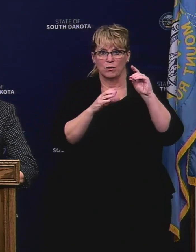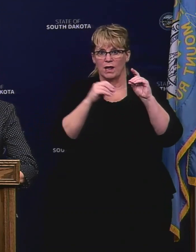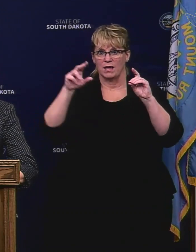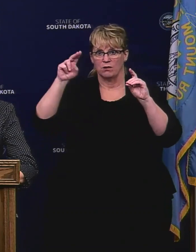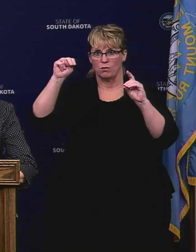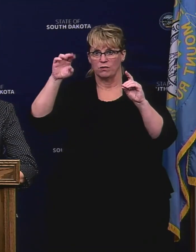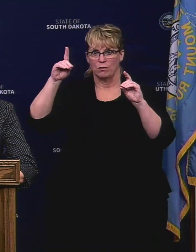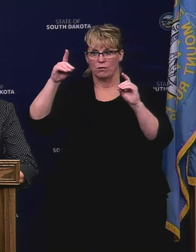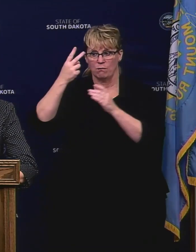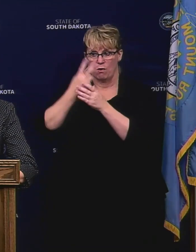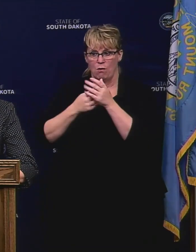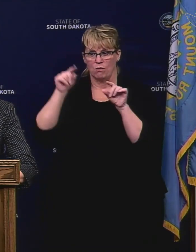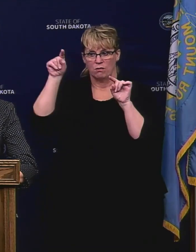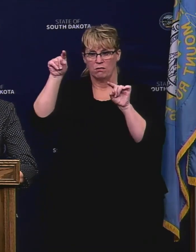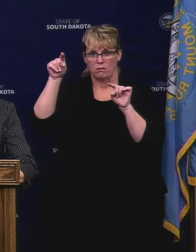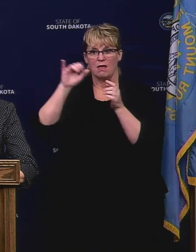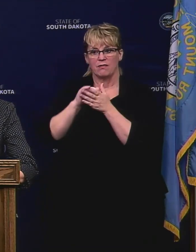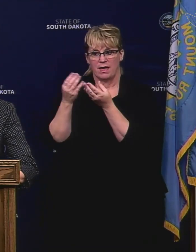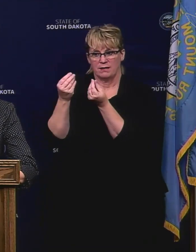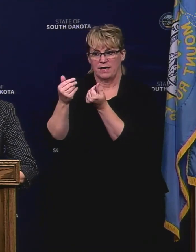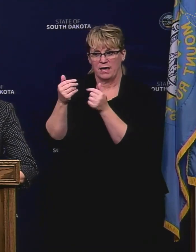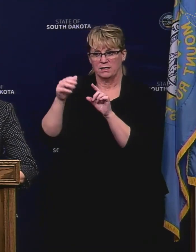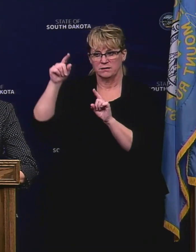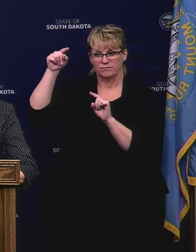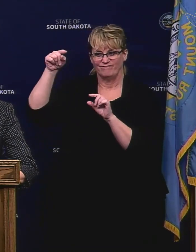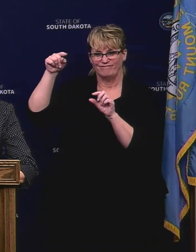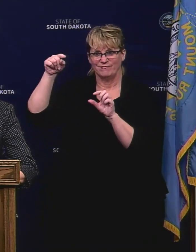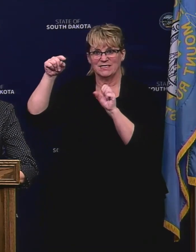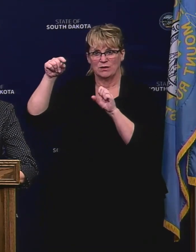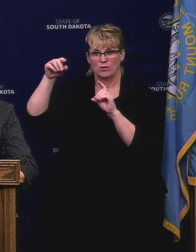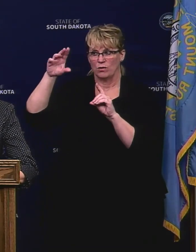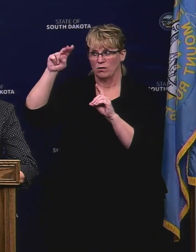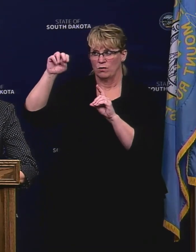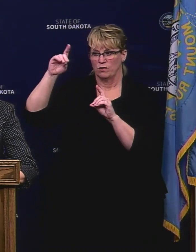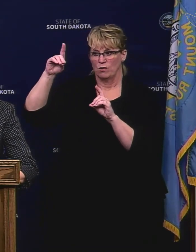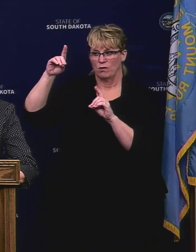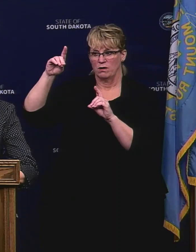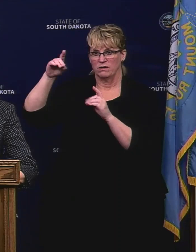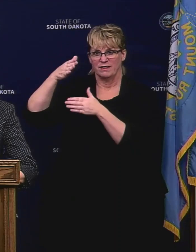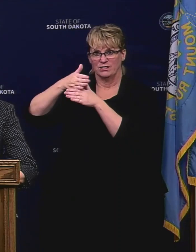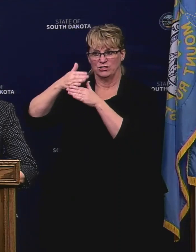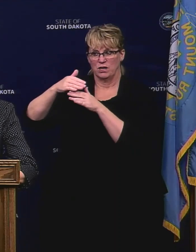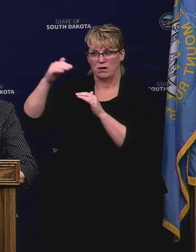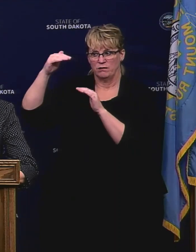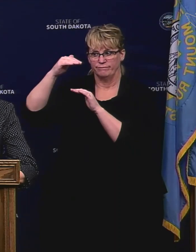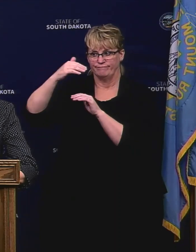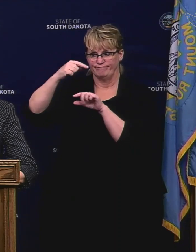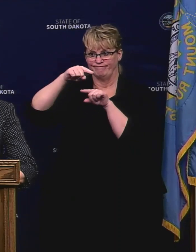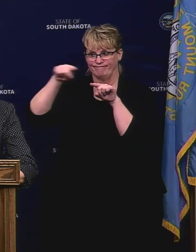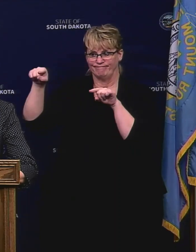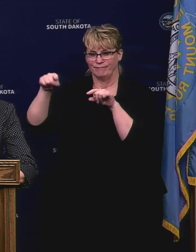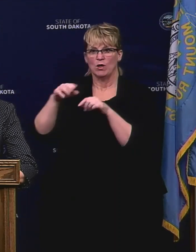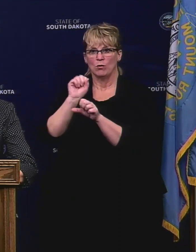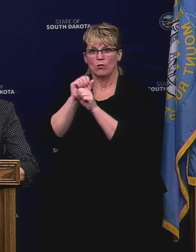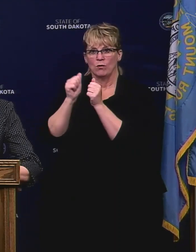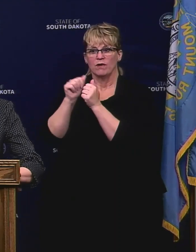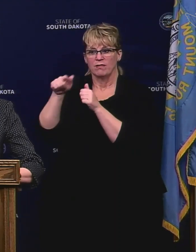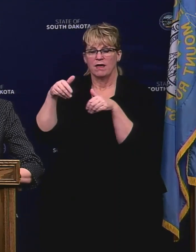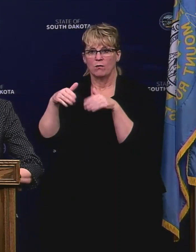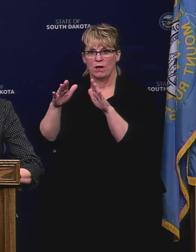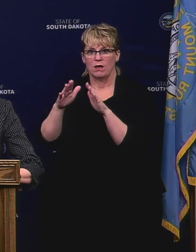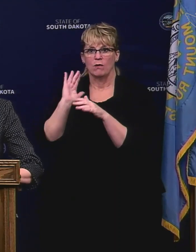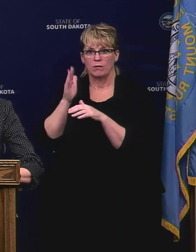as that land shares both of our states. And so we're very pleased to be partnering in that